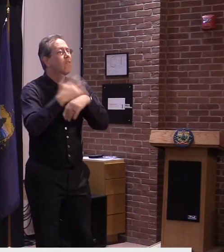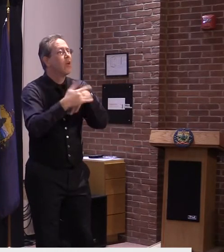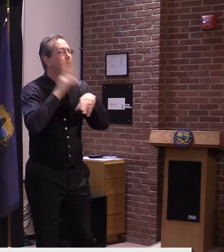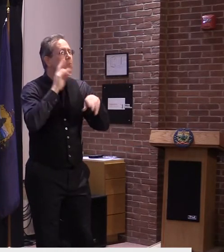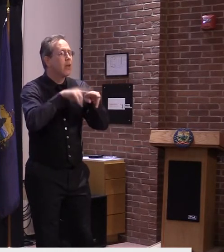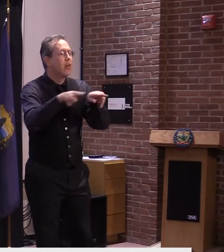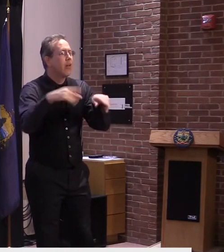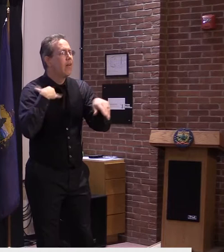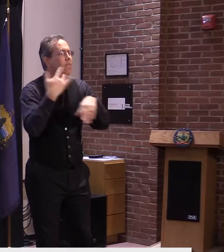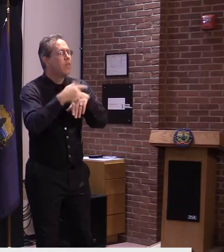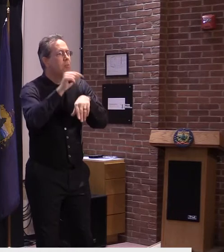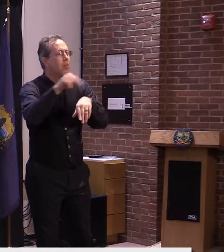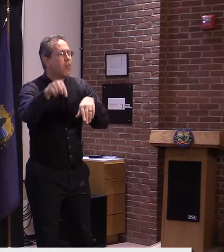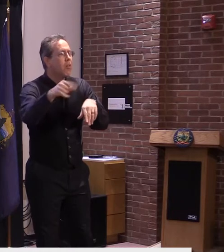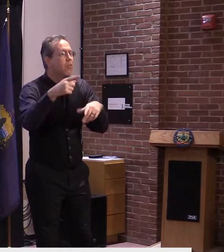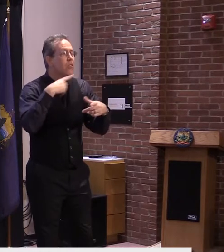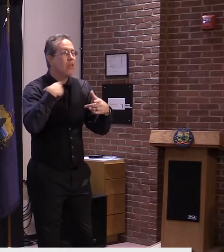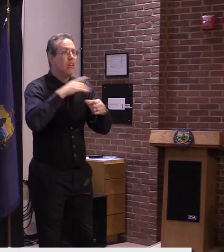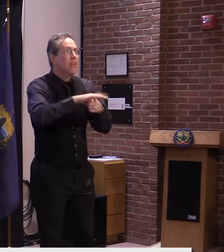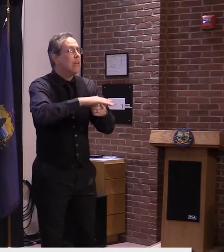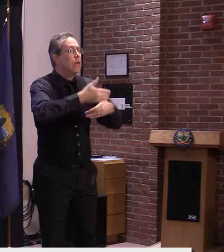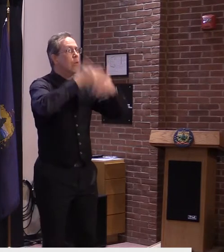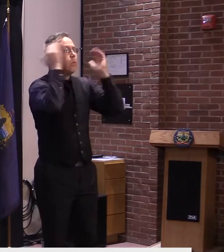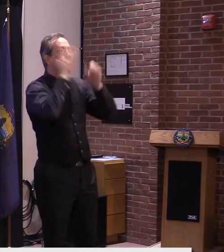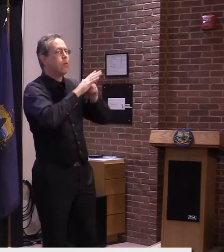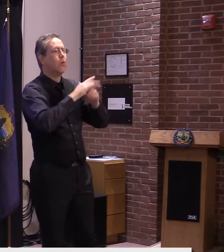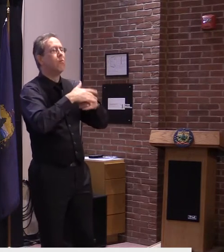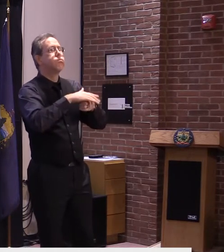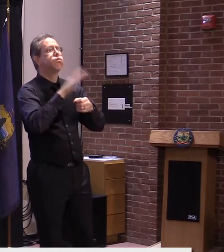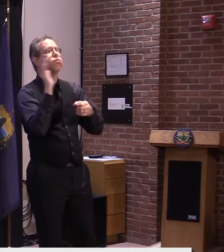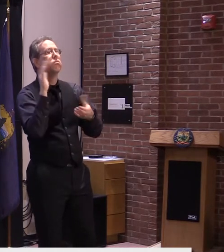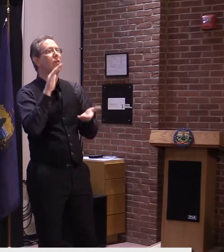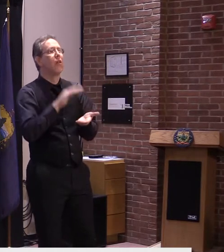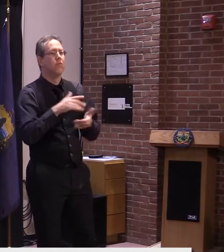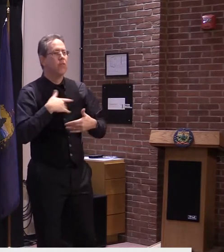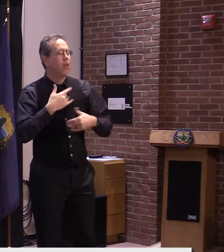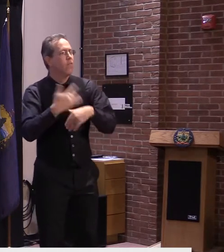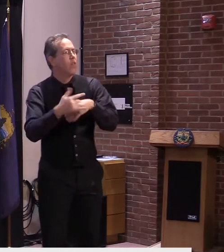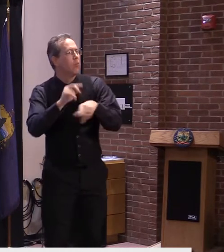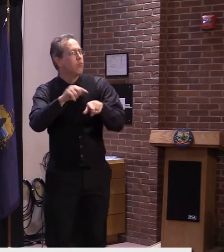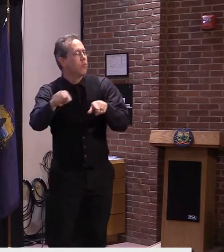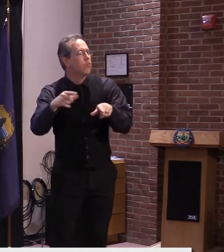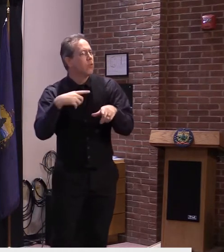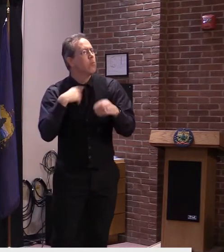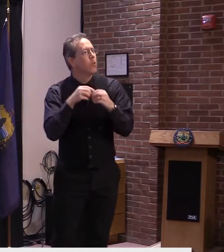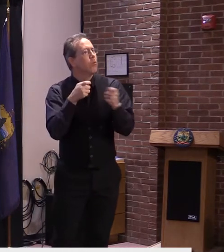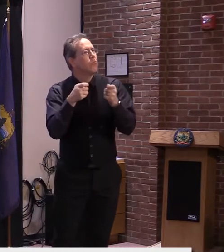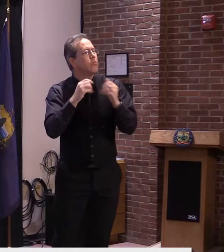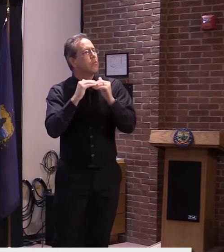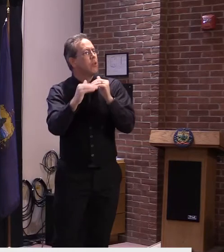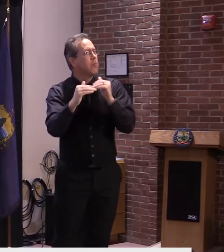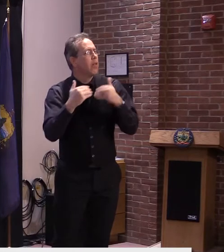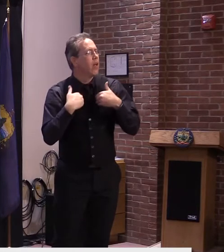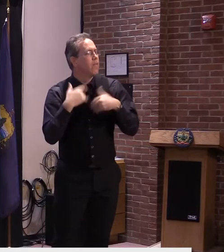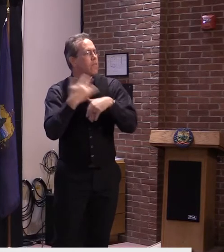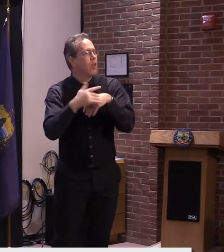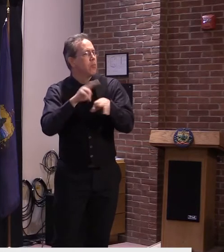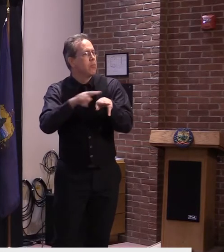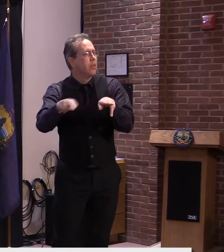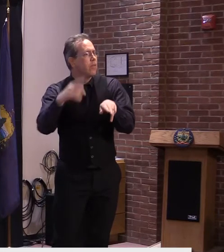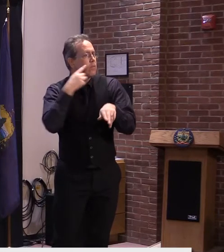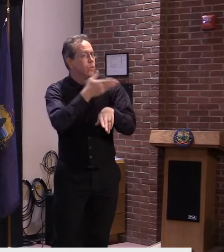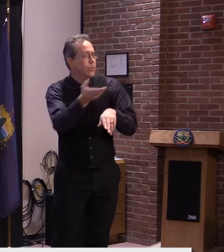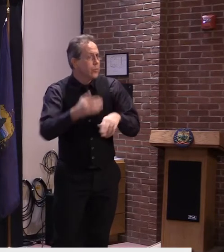pressure from COVID. We're seeing stable availability in terms of our general hospital beds and our ICU beds. You can see the numbers for